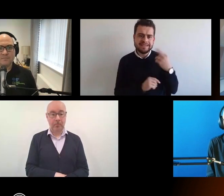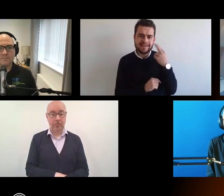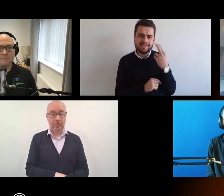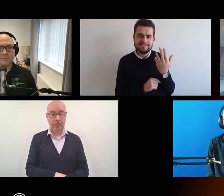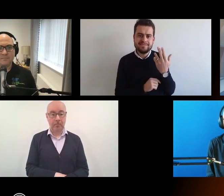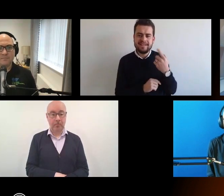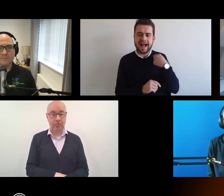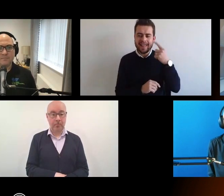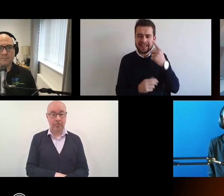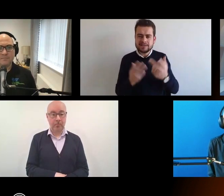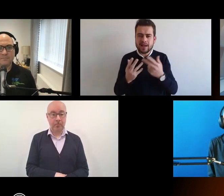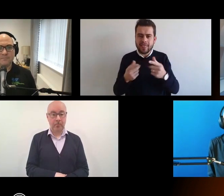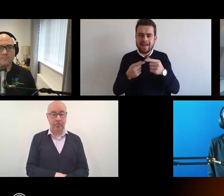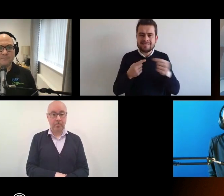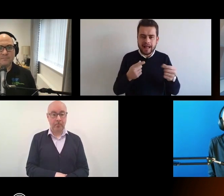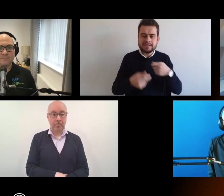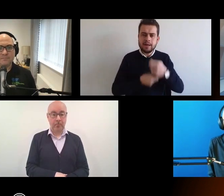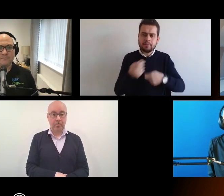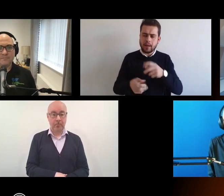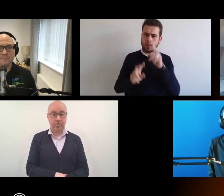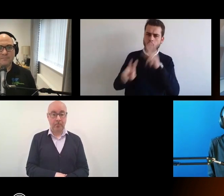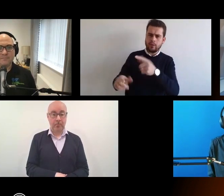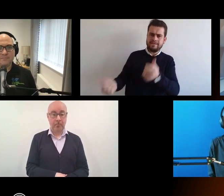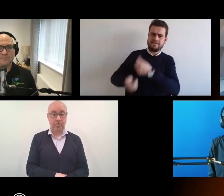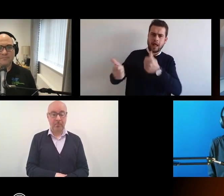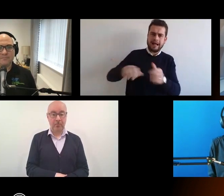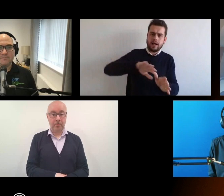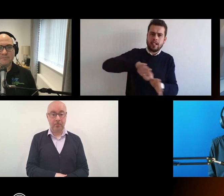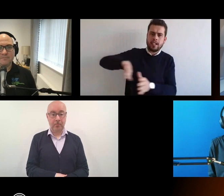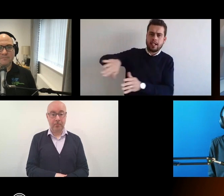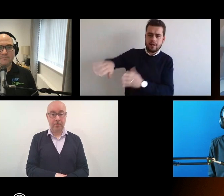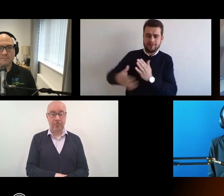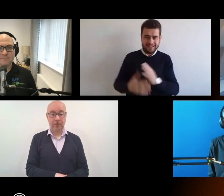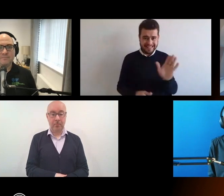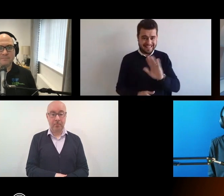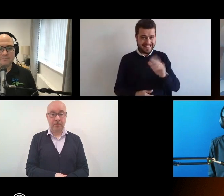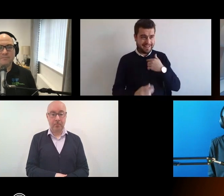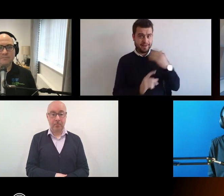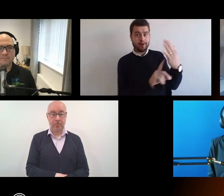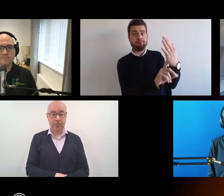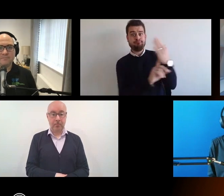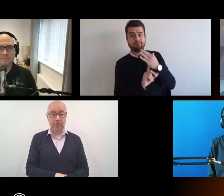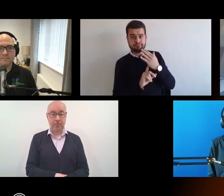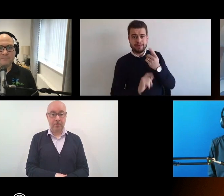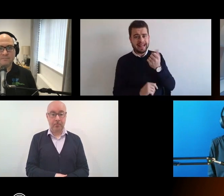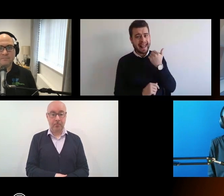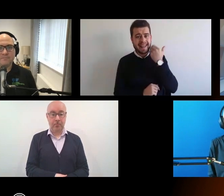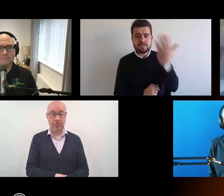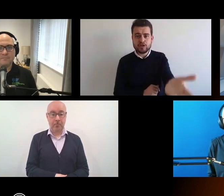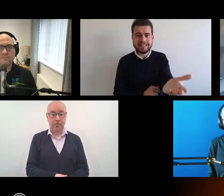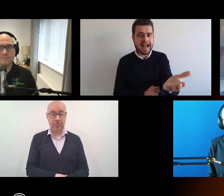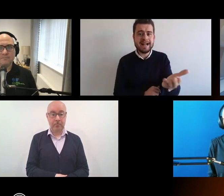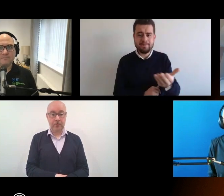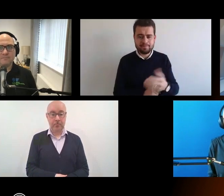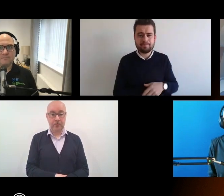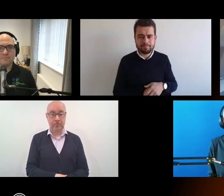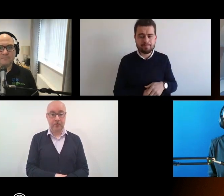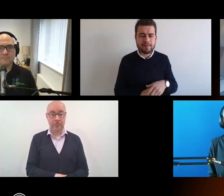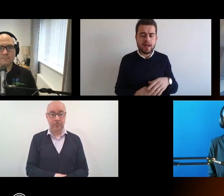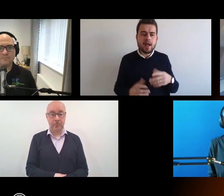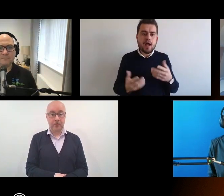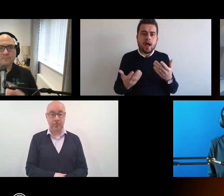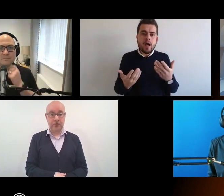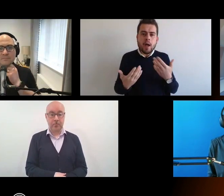I walk okay. I don't look deaf. And that is another factor, which is that as a group who looks